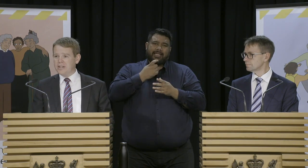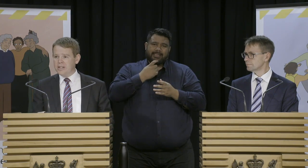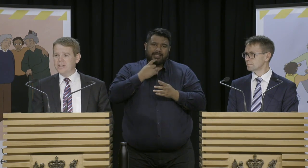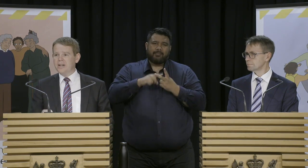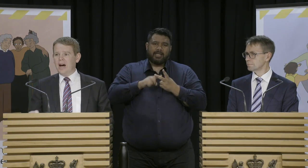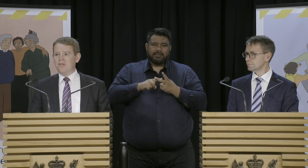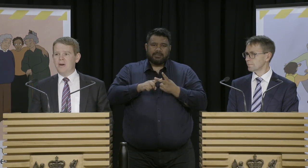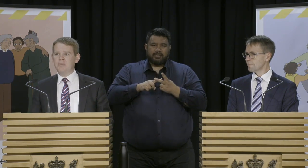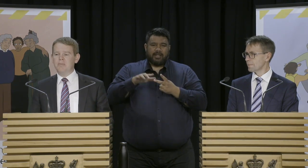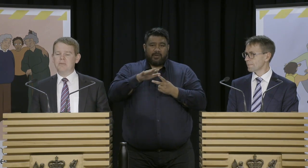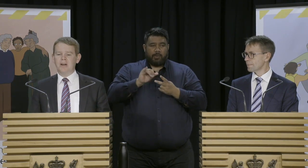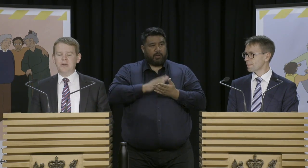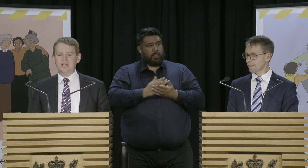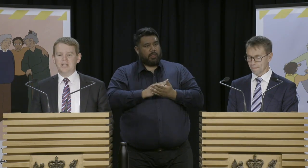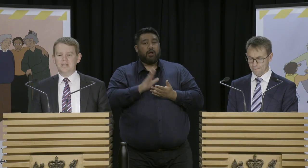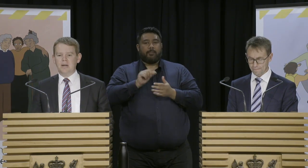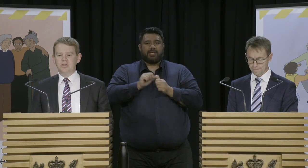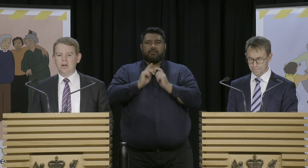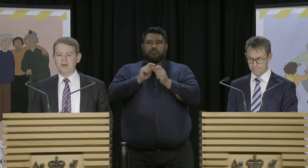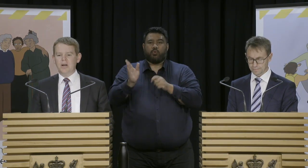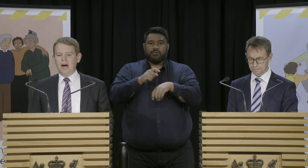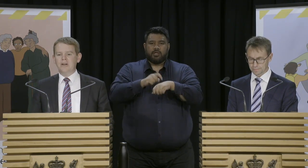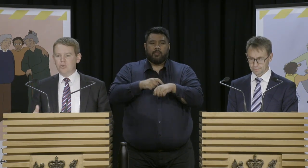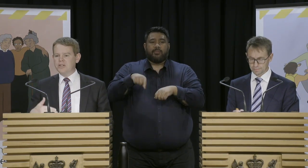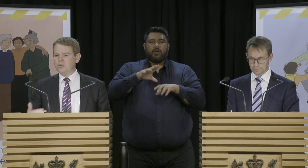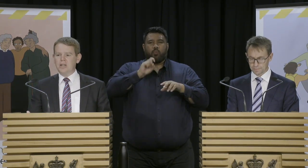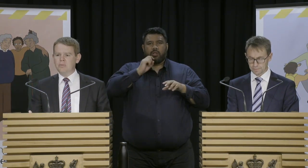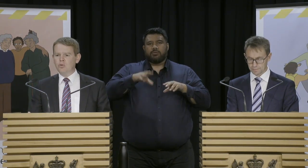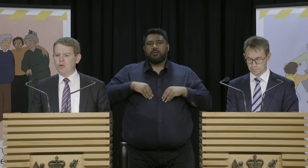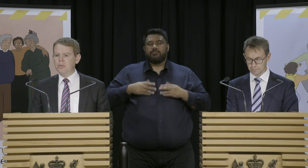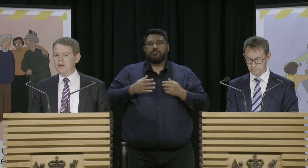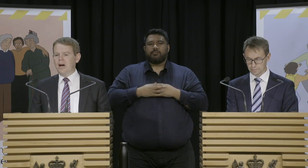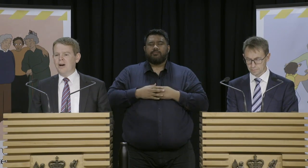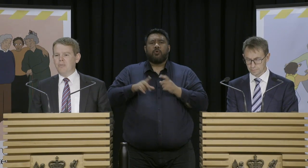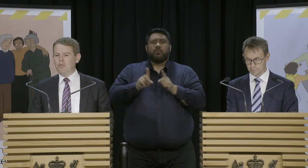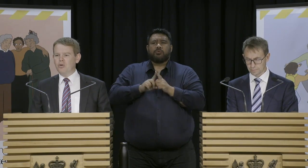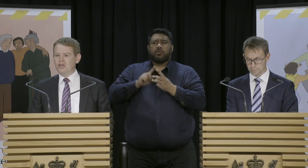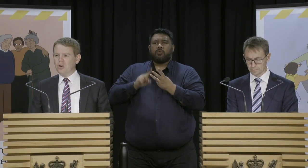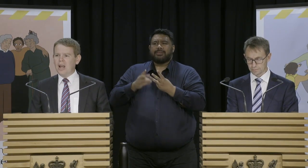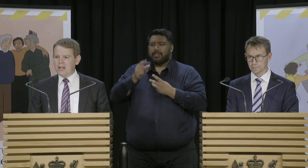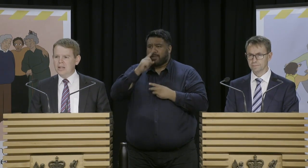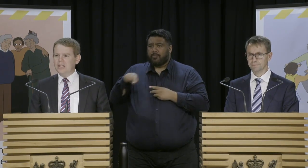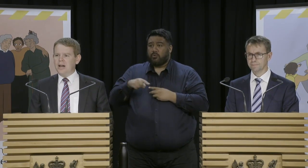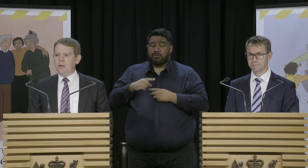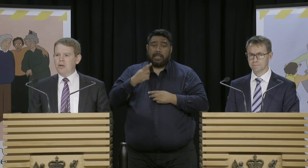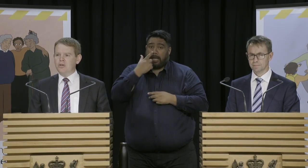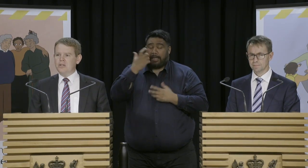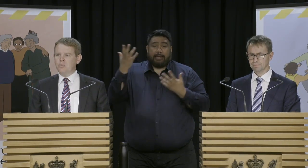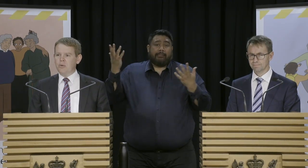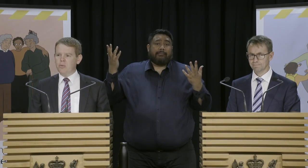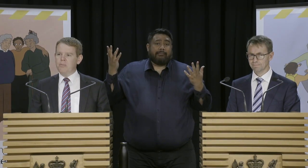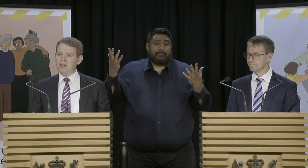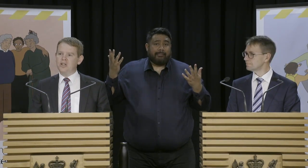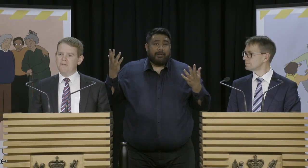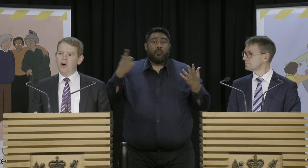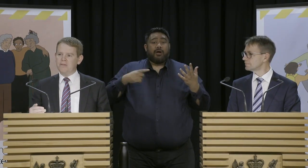have the vaccine, the family members may have been done at the same time. And then, of course, there was that small group of people who just got lucky, because